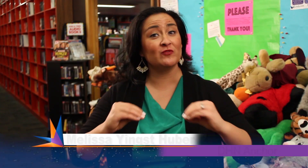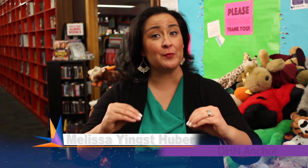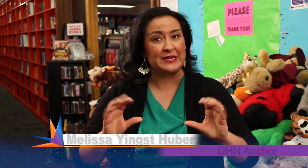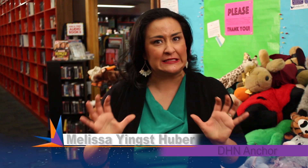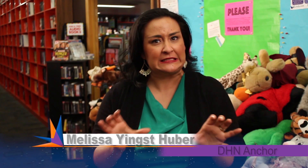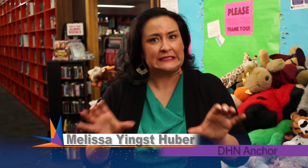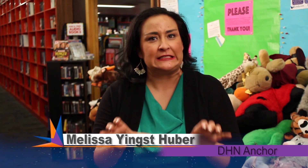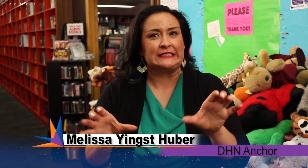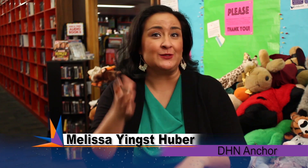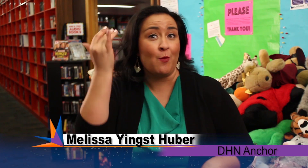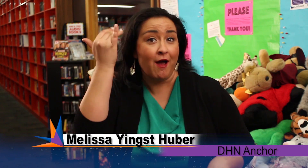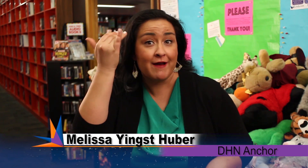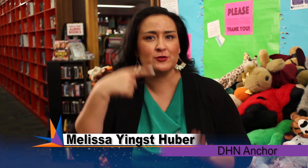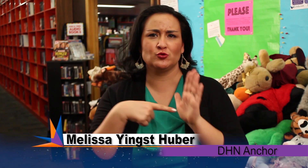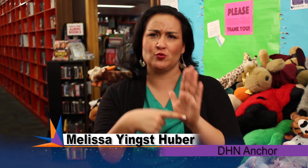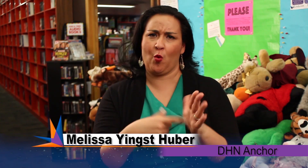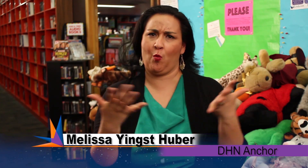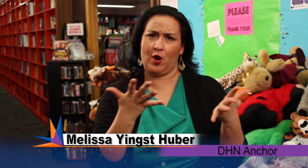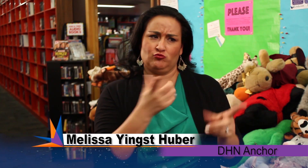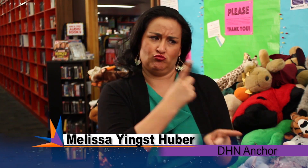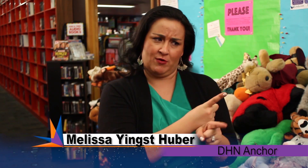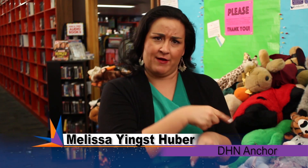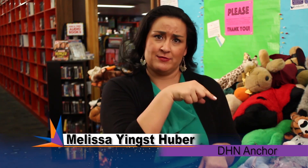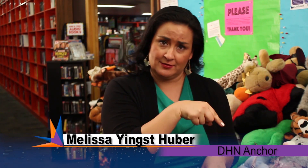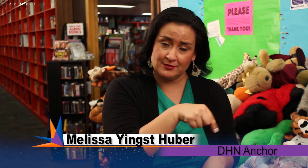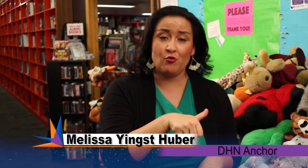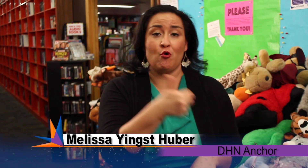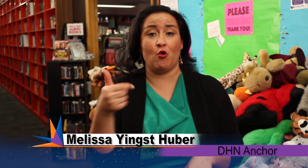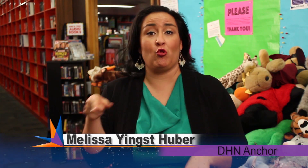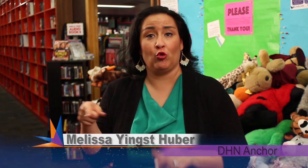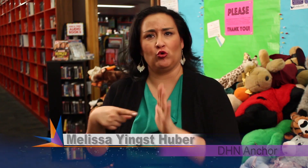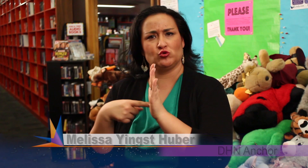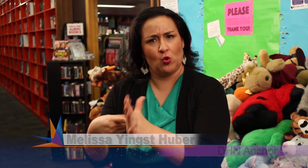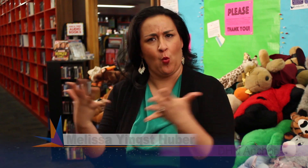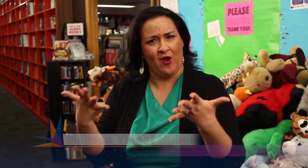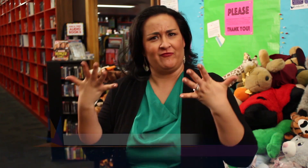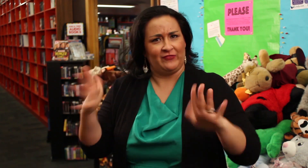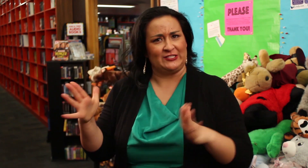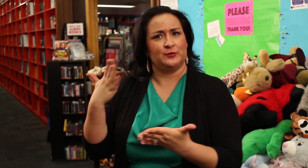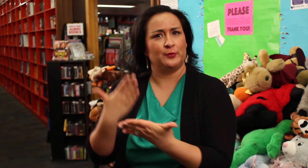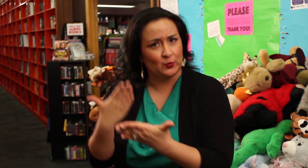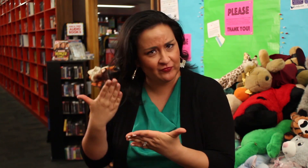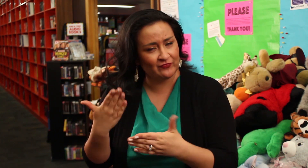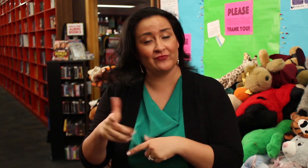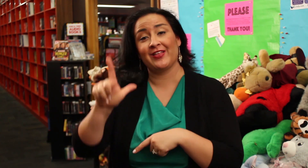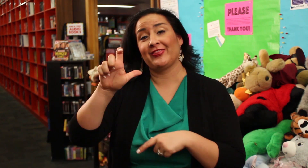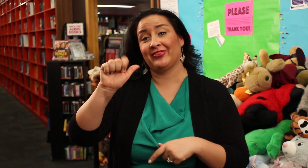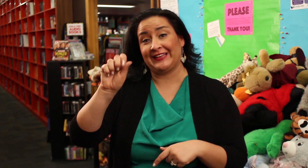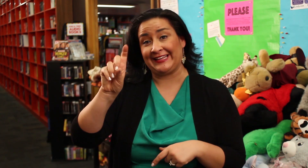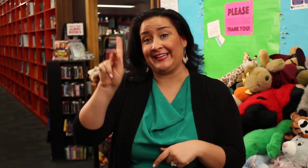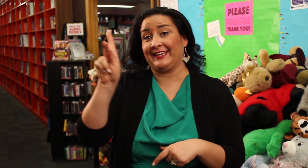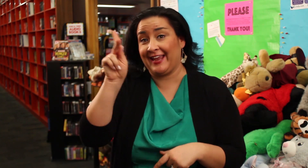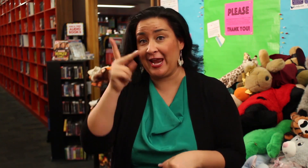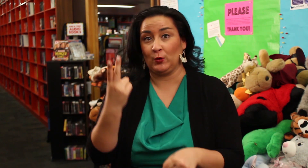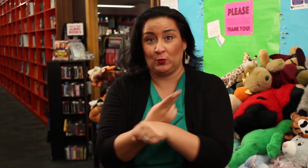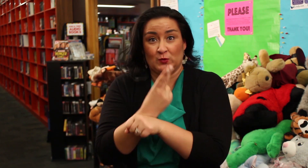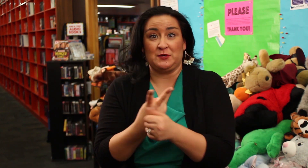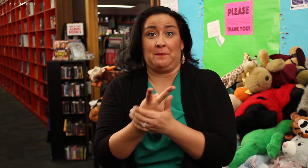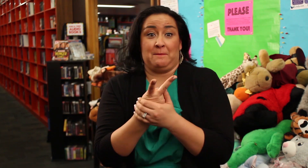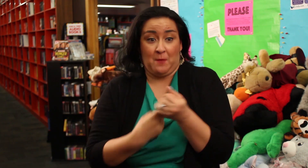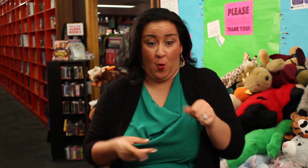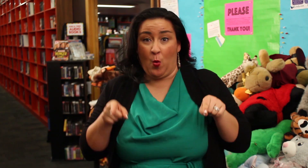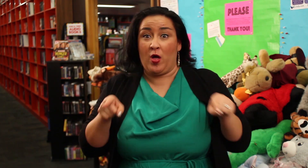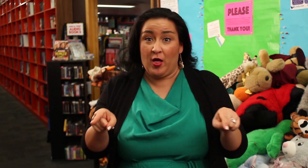Some movements depend on what's right to succeed, and other movements depend on what's proven. But Lead K